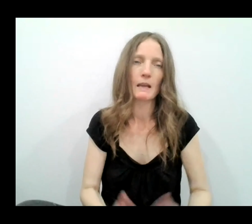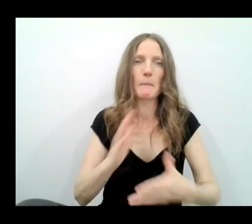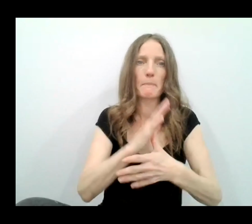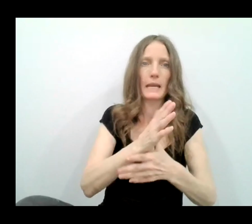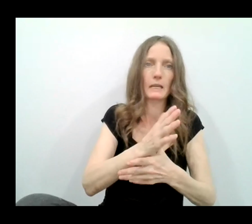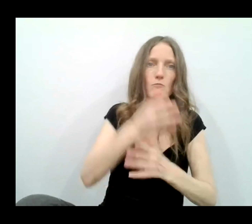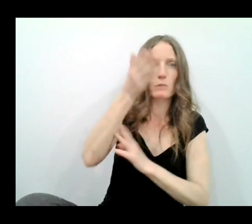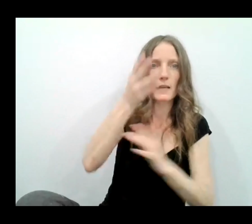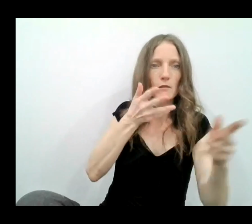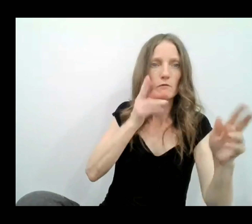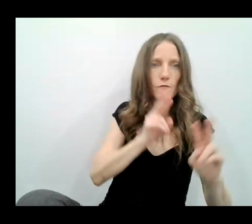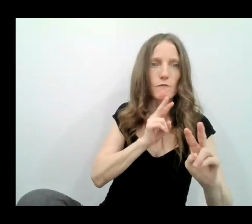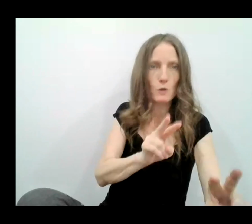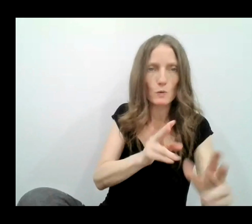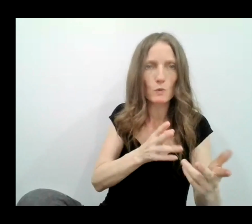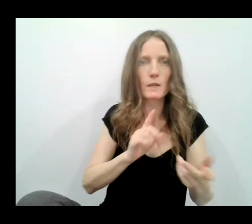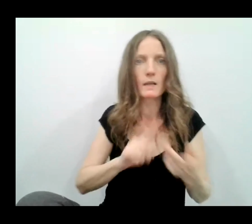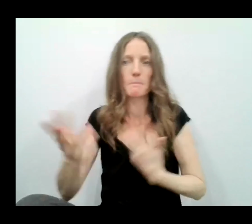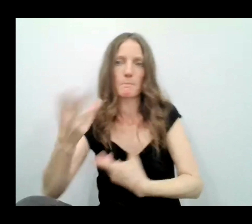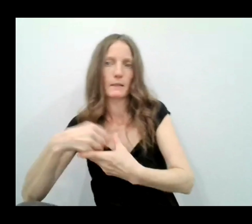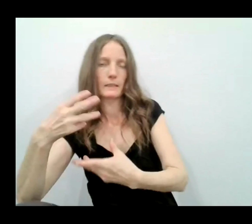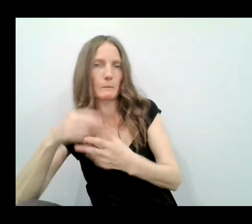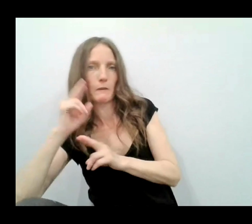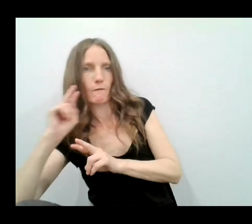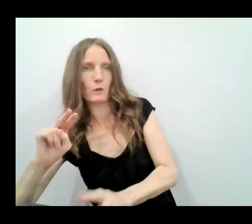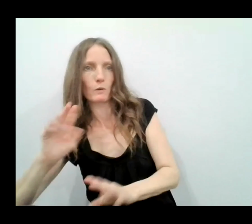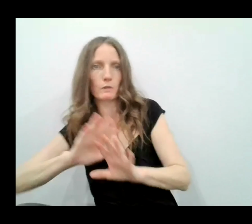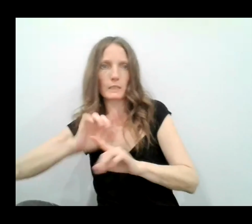have a participant view.